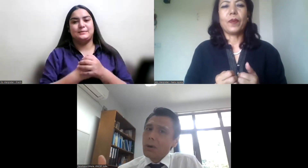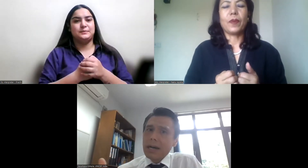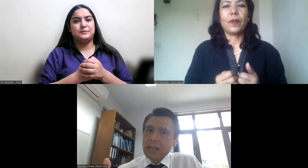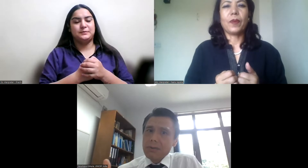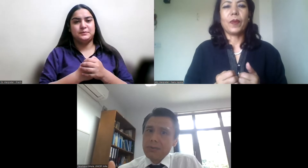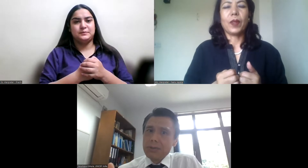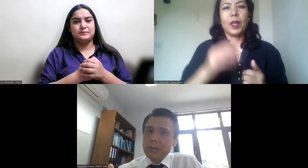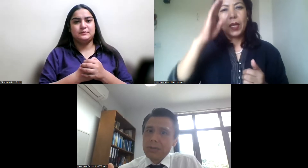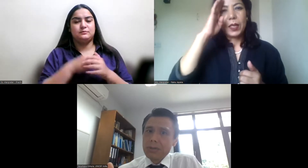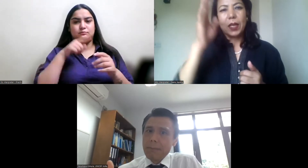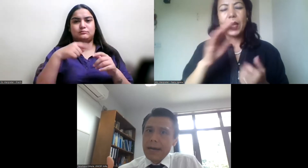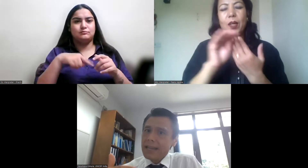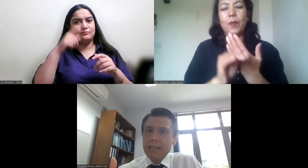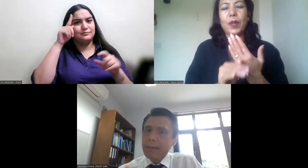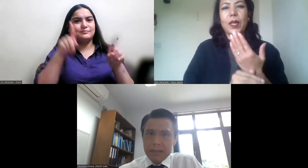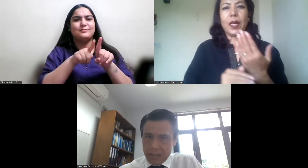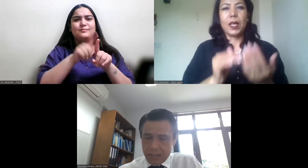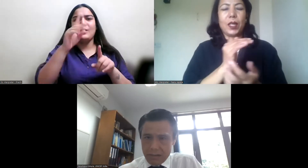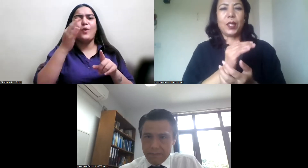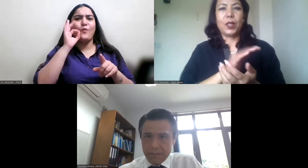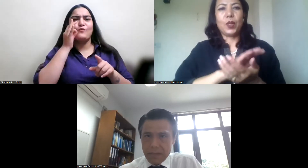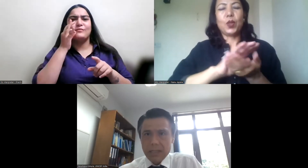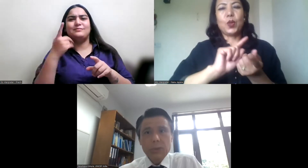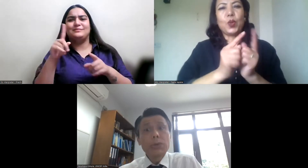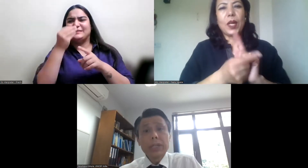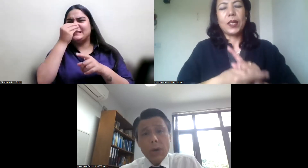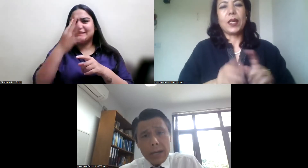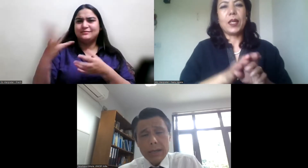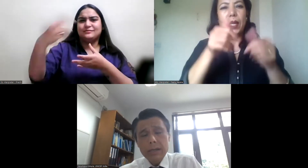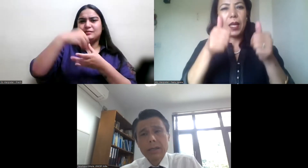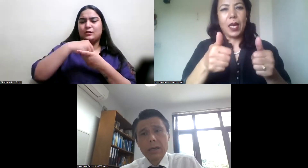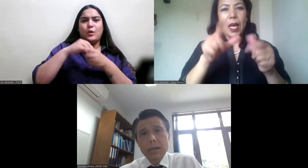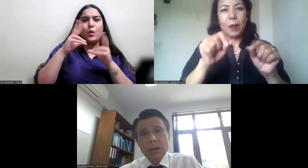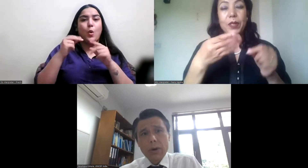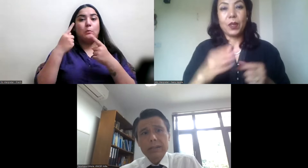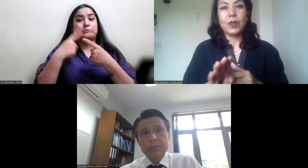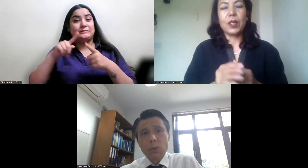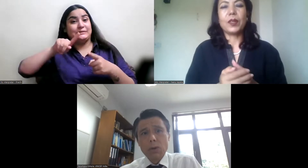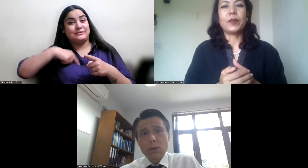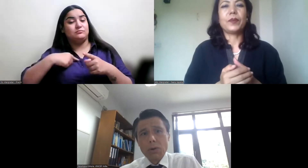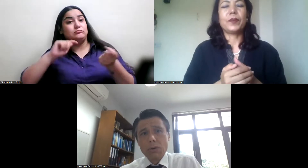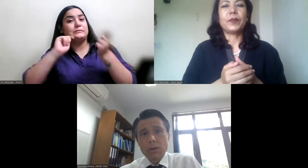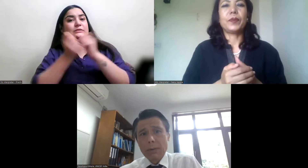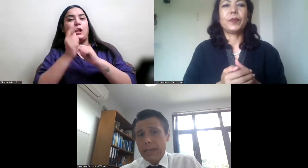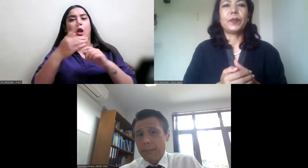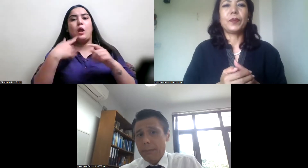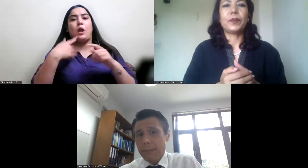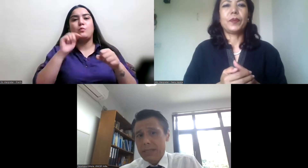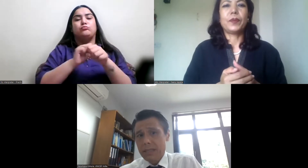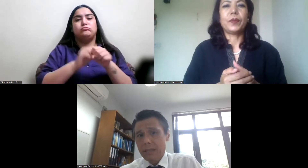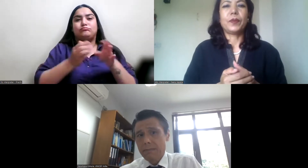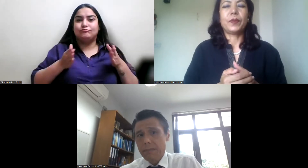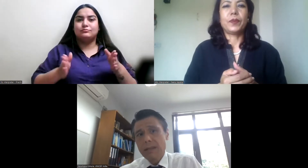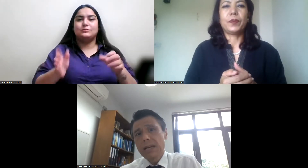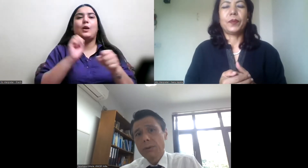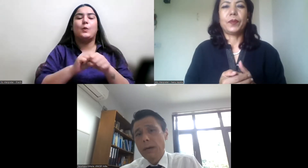not a low-hanging fruit by any means, and it will require collective work on our